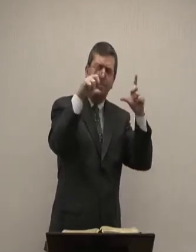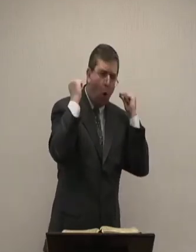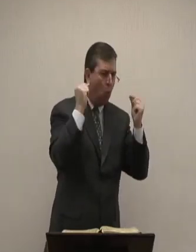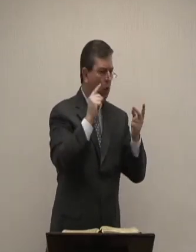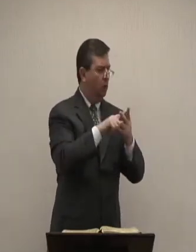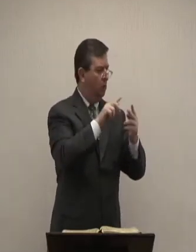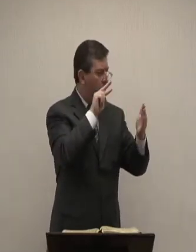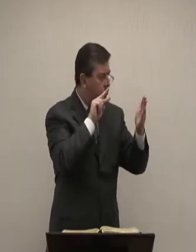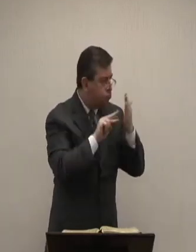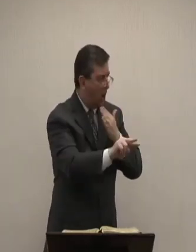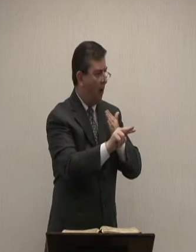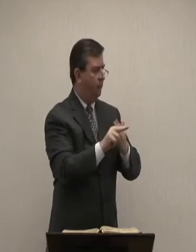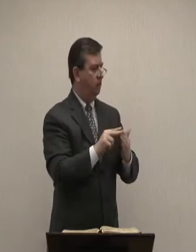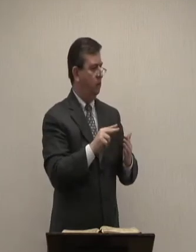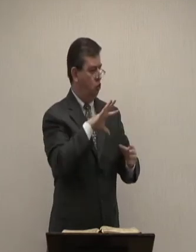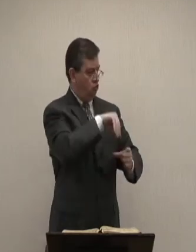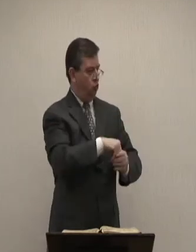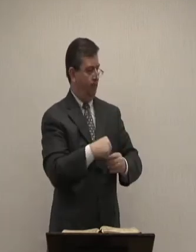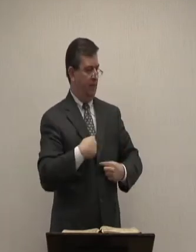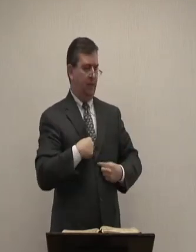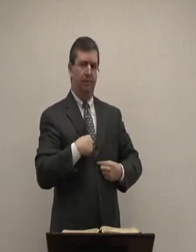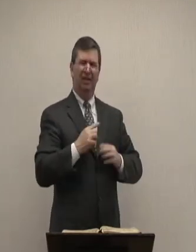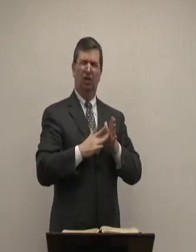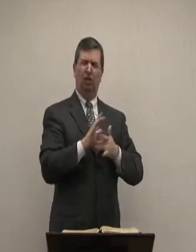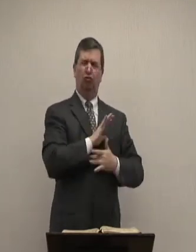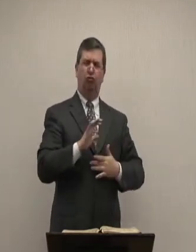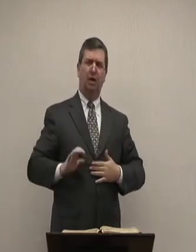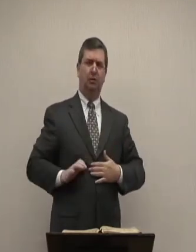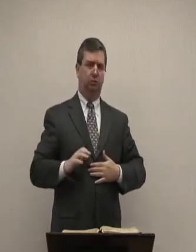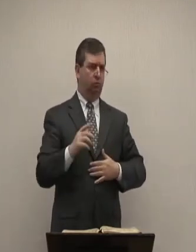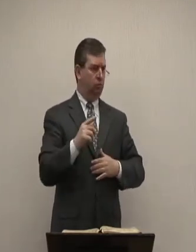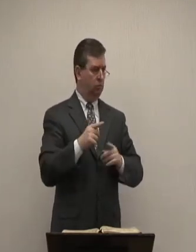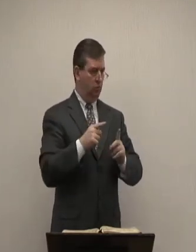about the fulfillment of the Gospels, the laws of Moses.